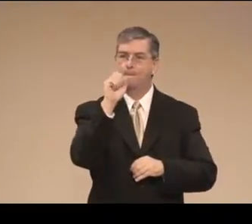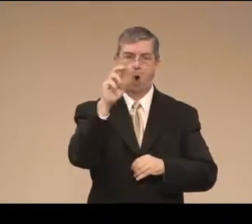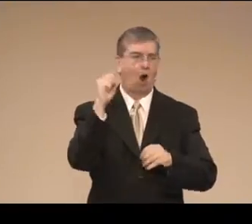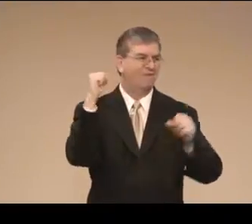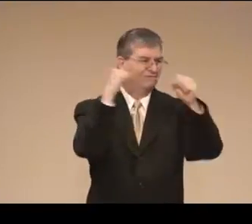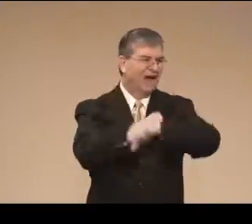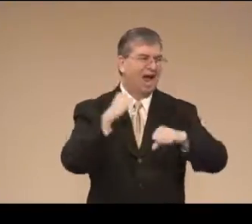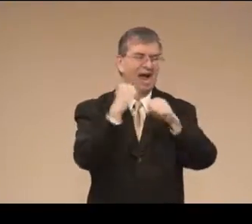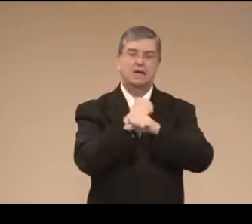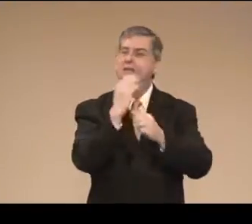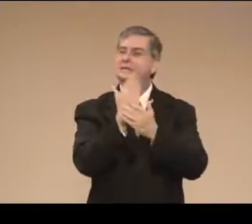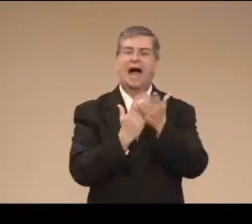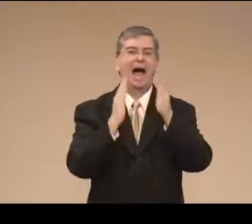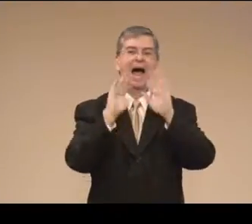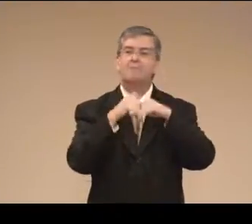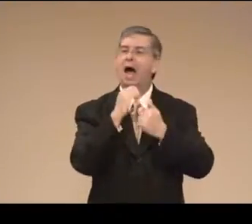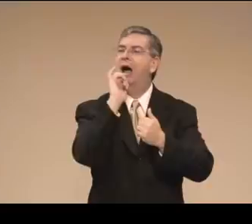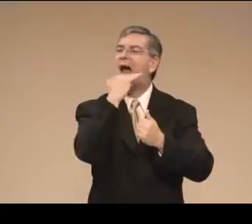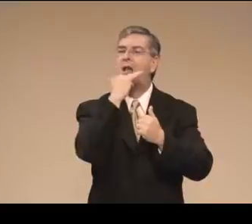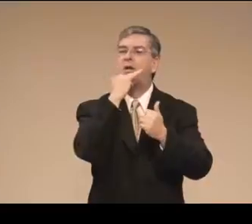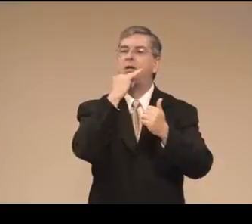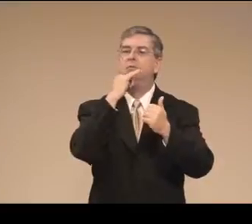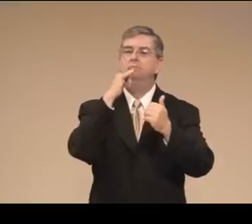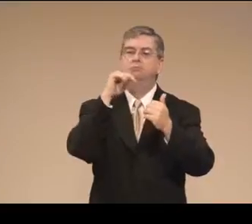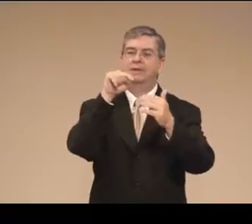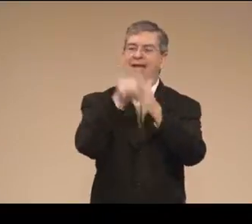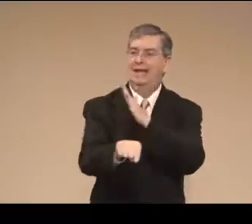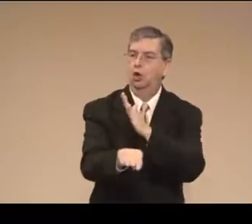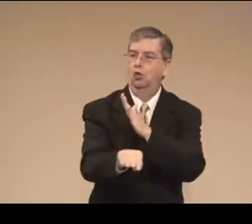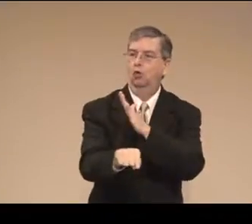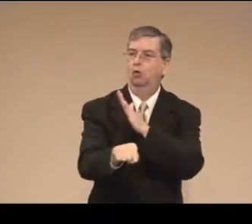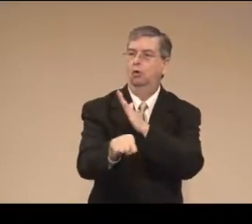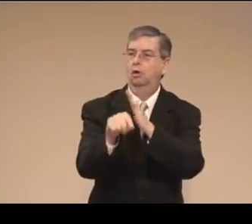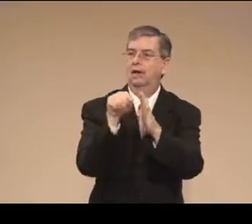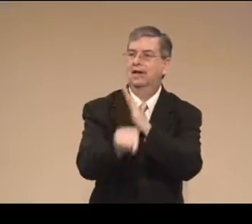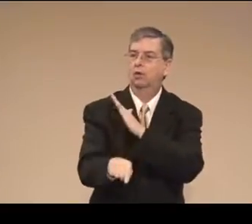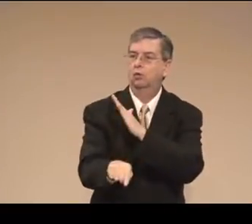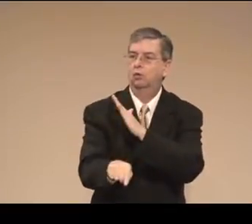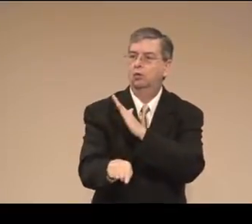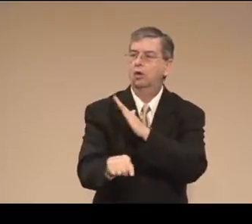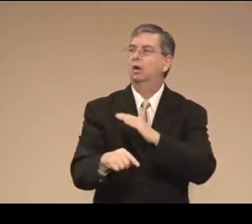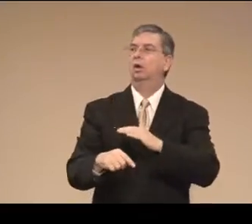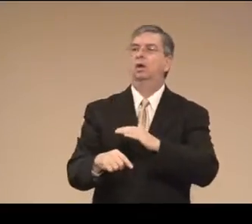got into a fight in a bar. I don't know how it happened, but